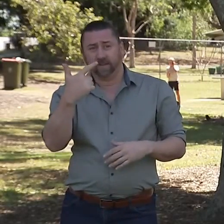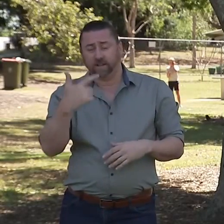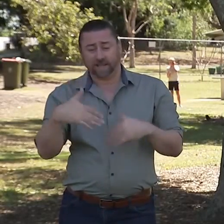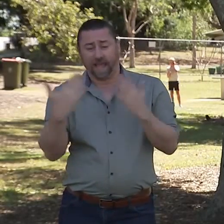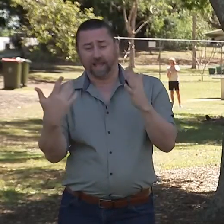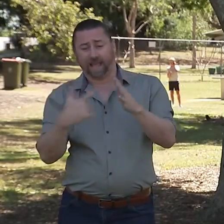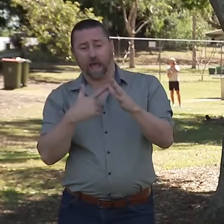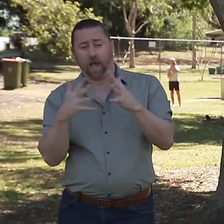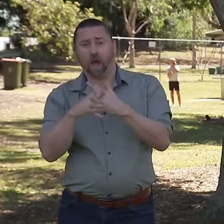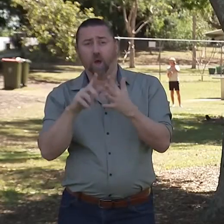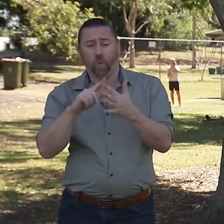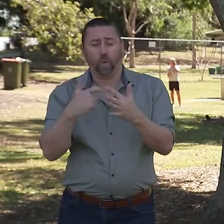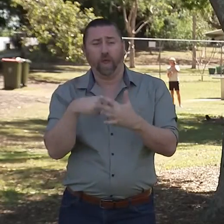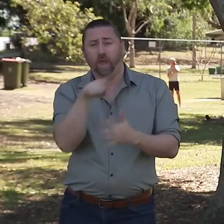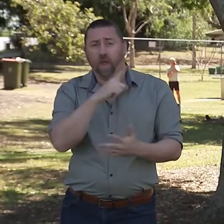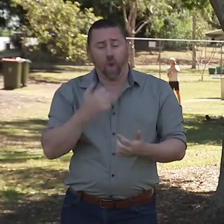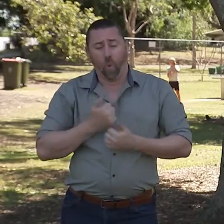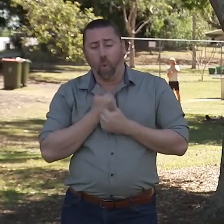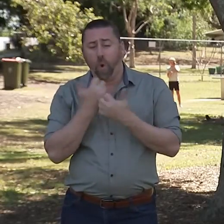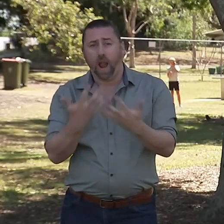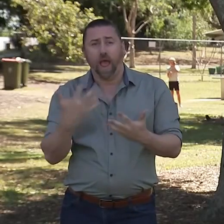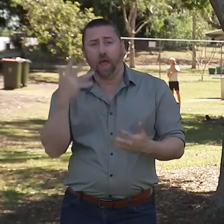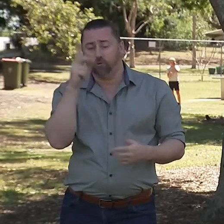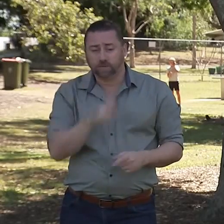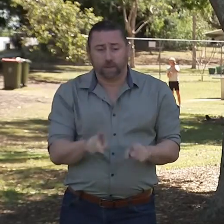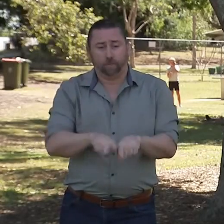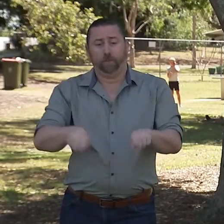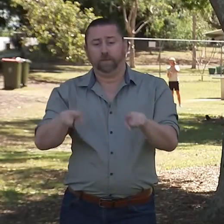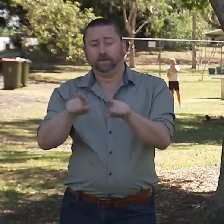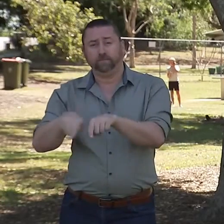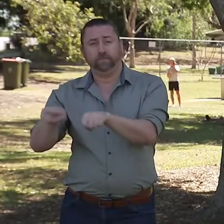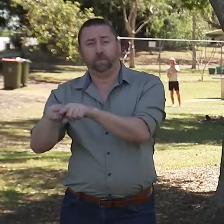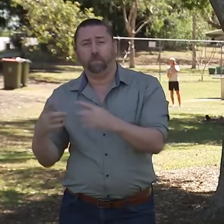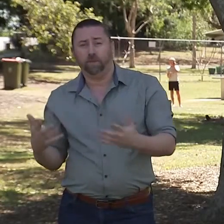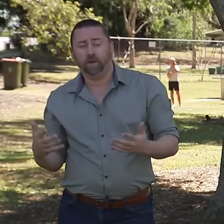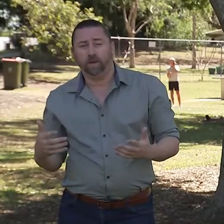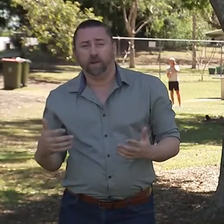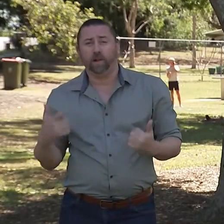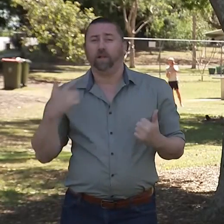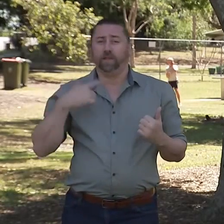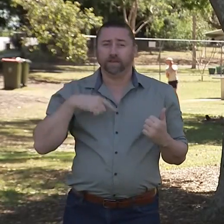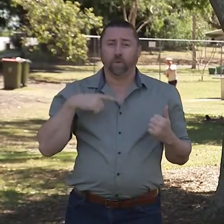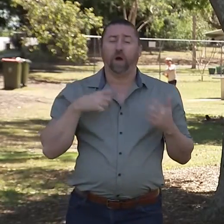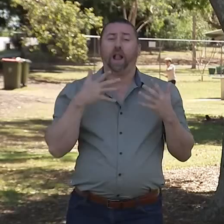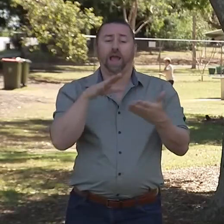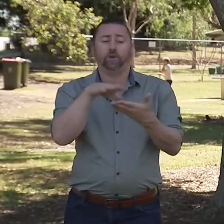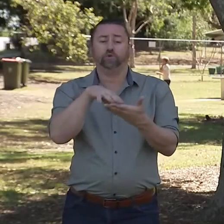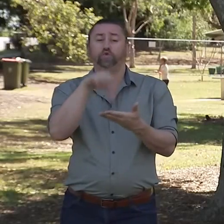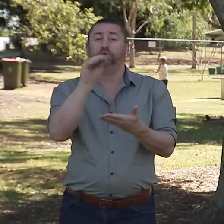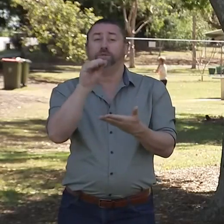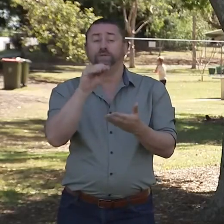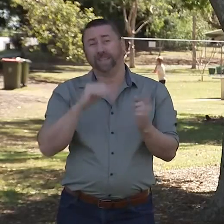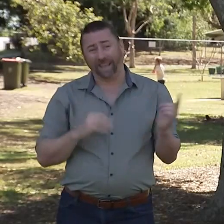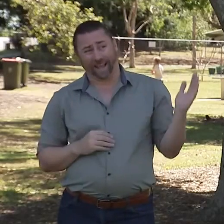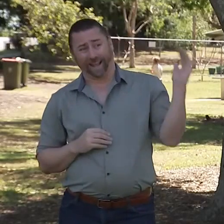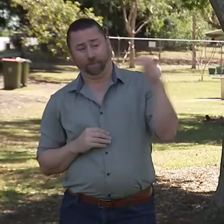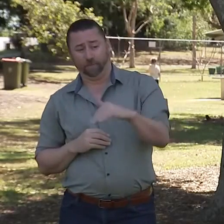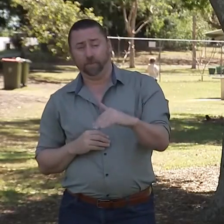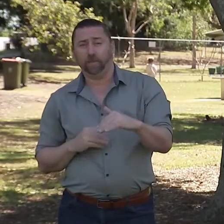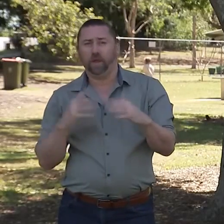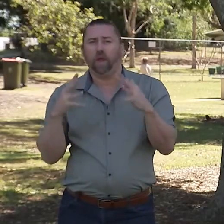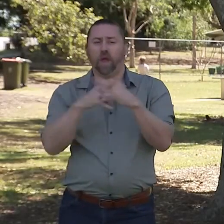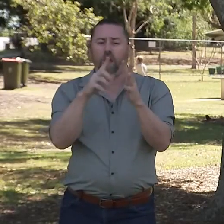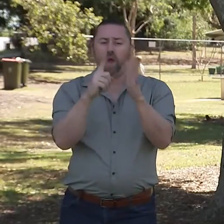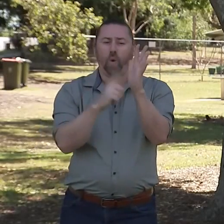exhausted. That's one of the reasons we're opening up the international travel for students to come back when